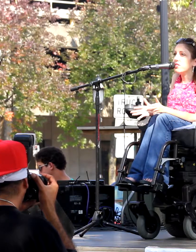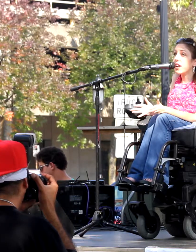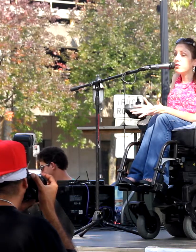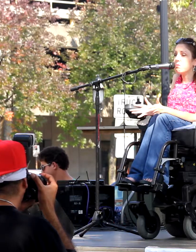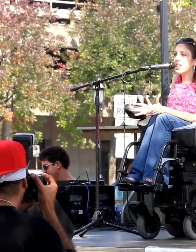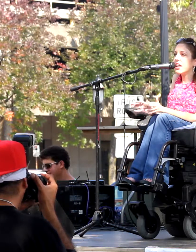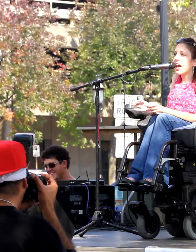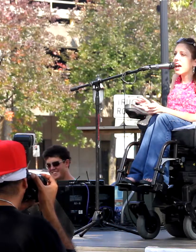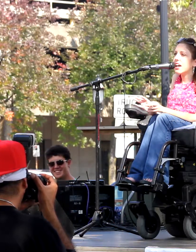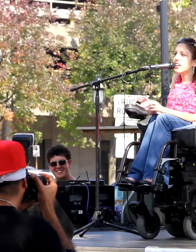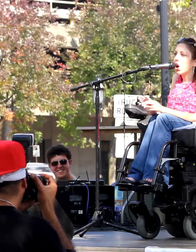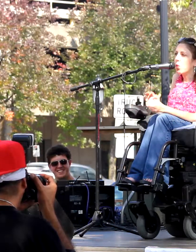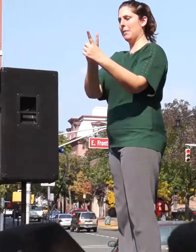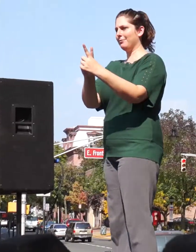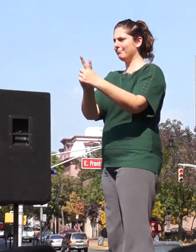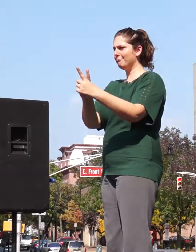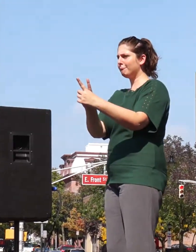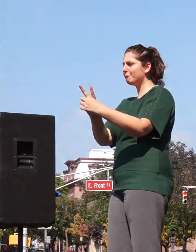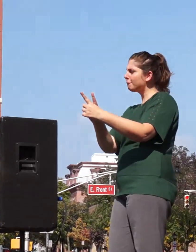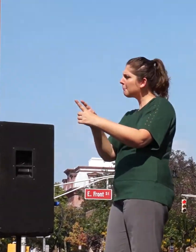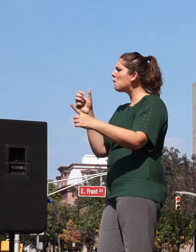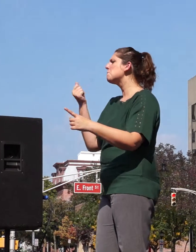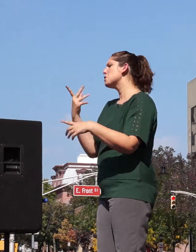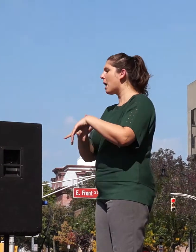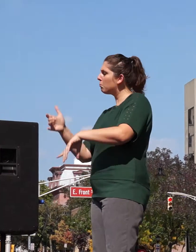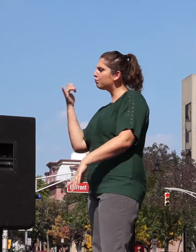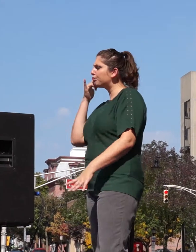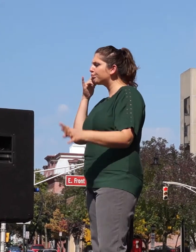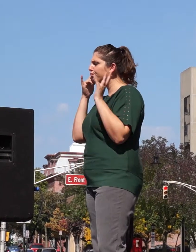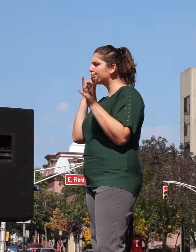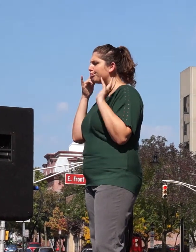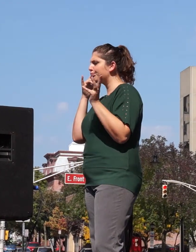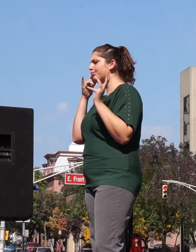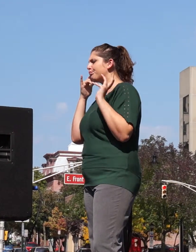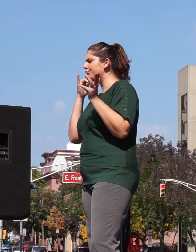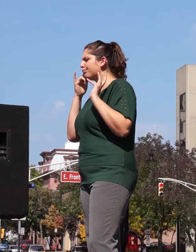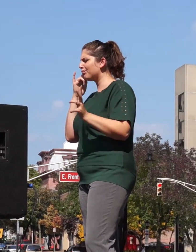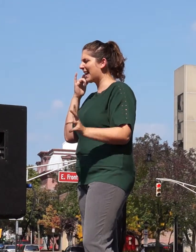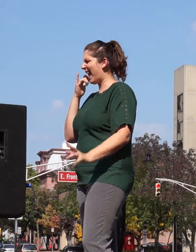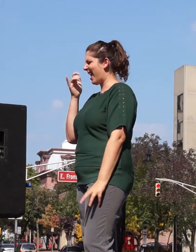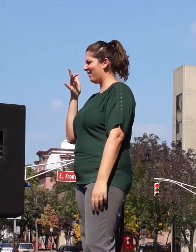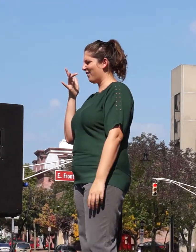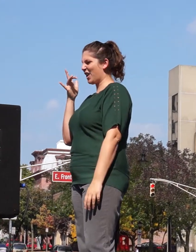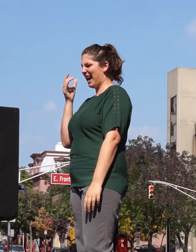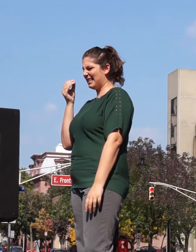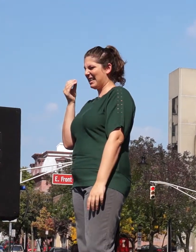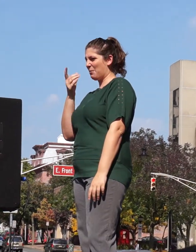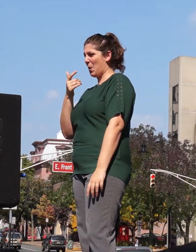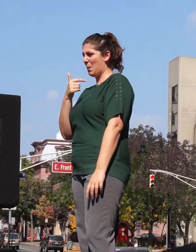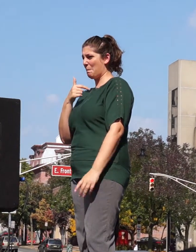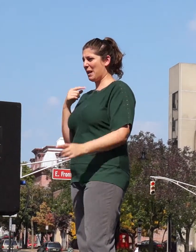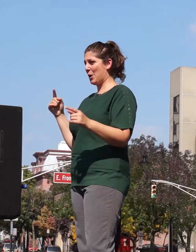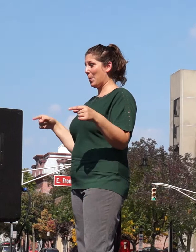we decided to meet. And we talked a few times on the phone, and I don't know, I forgot to mention the fact that I am